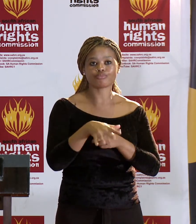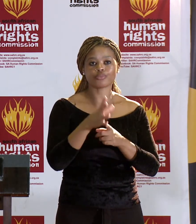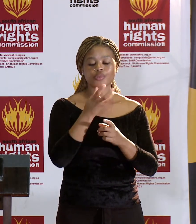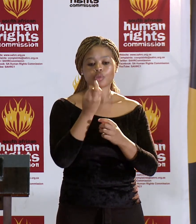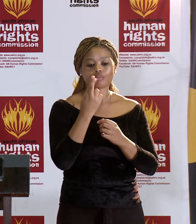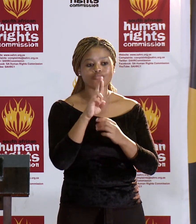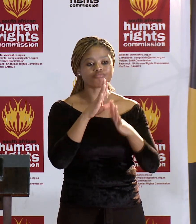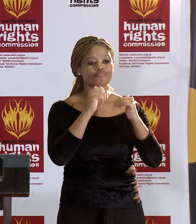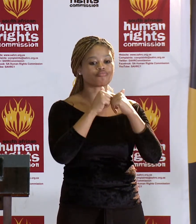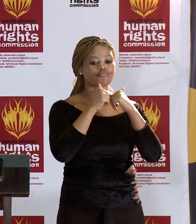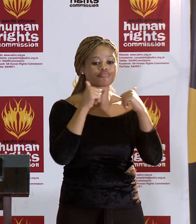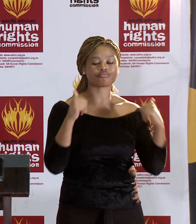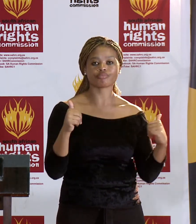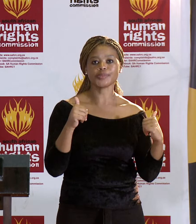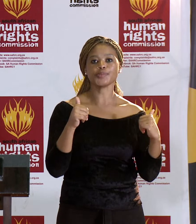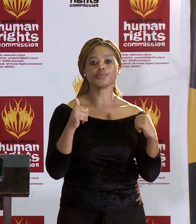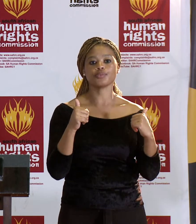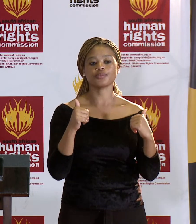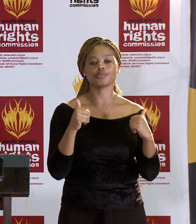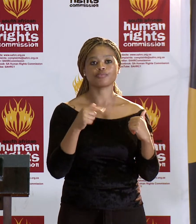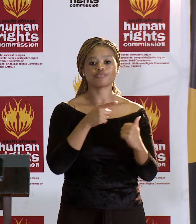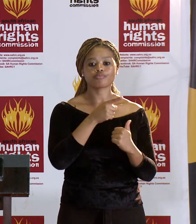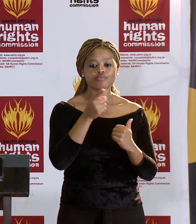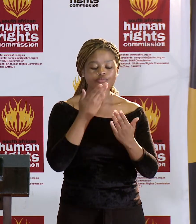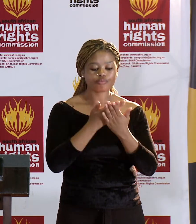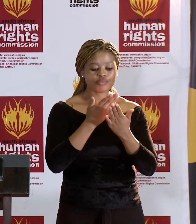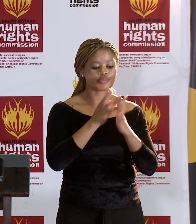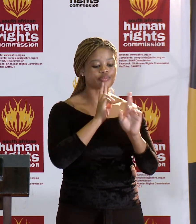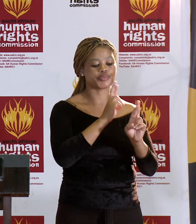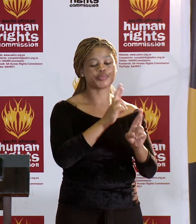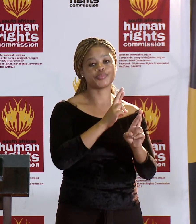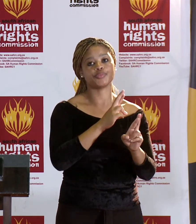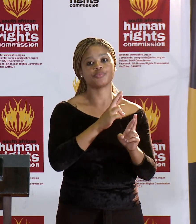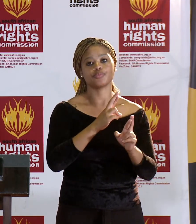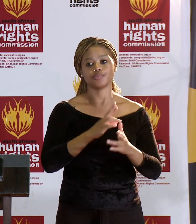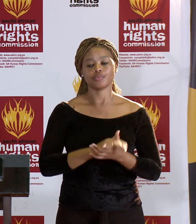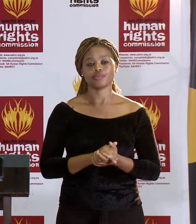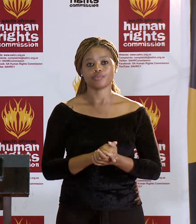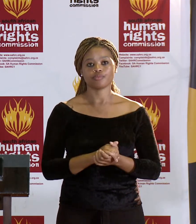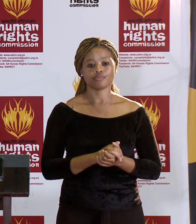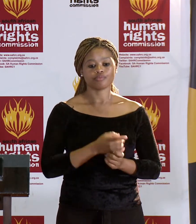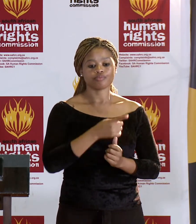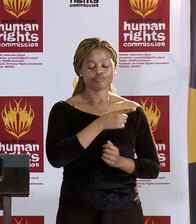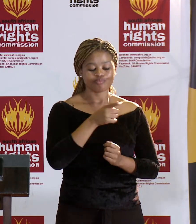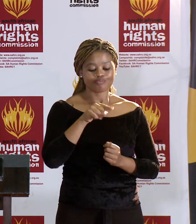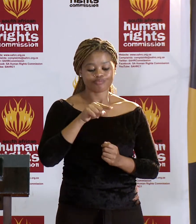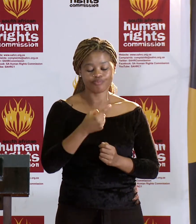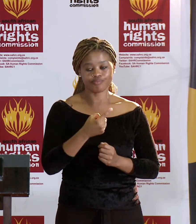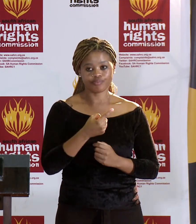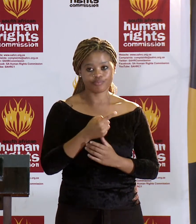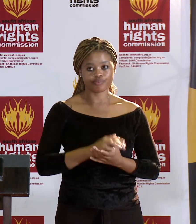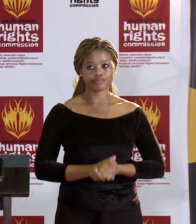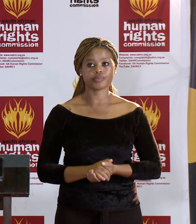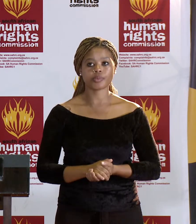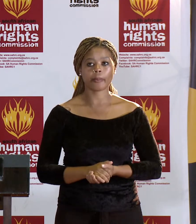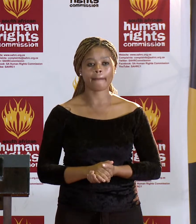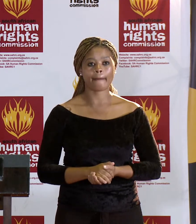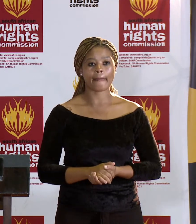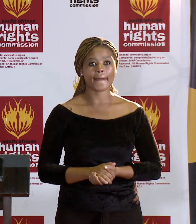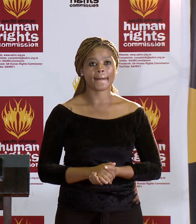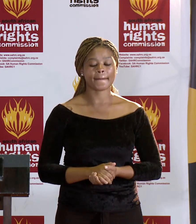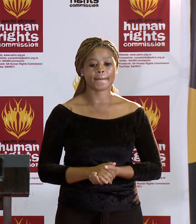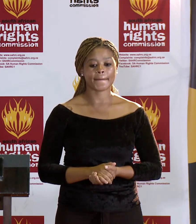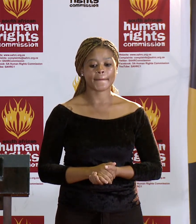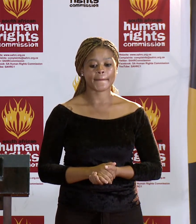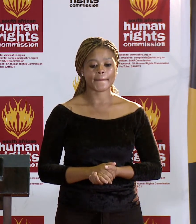or discrimination, you can report those matters to